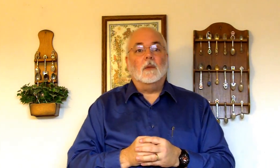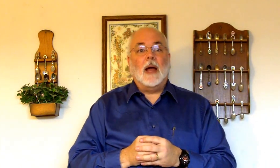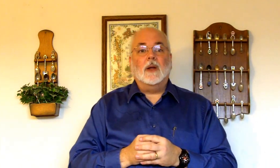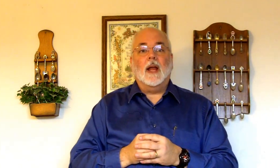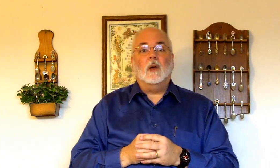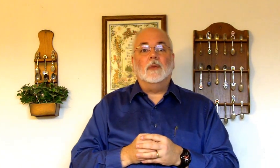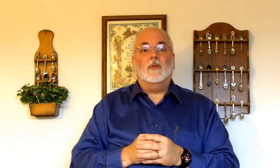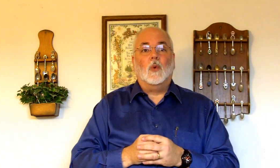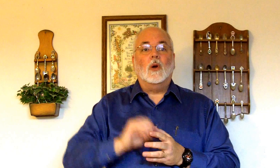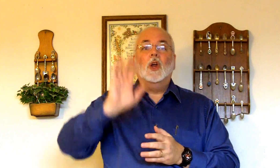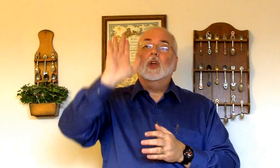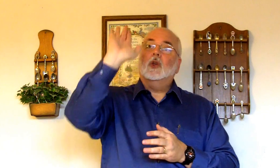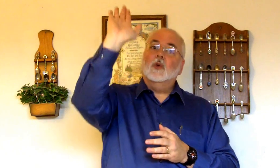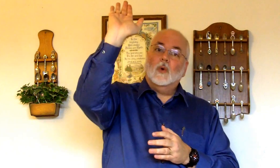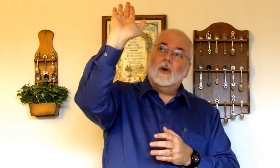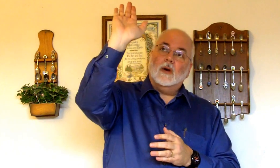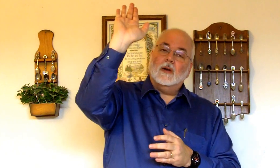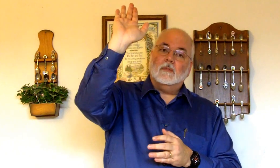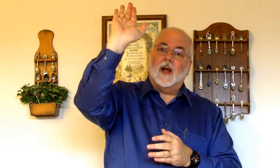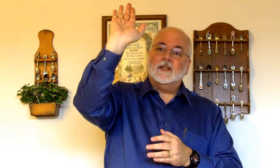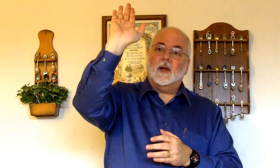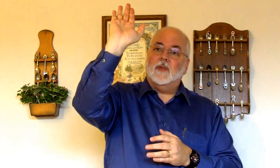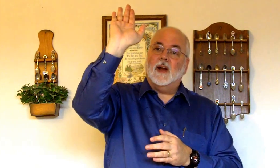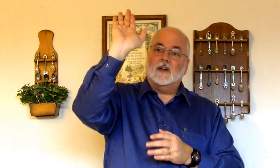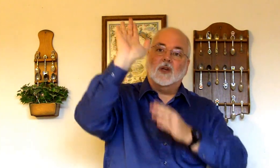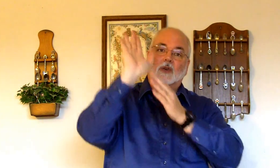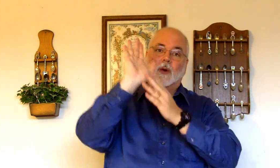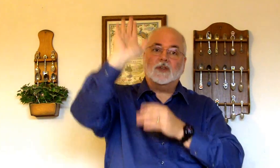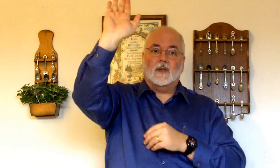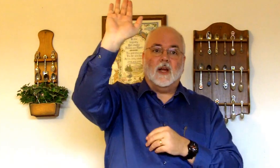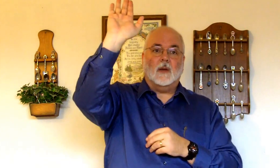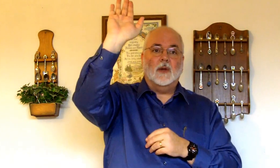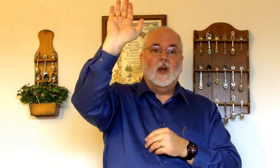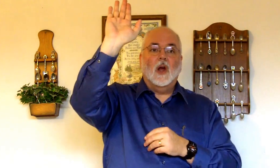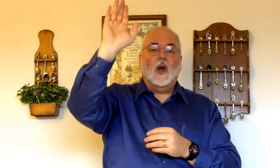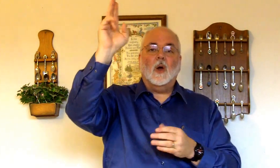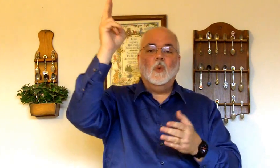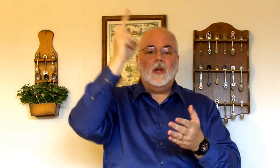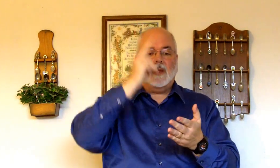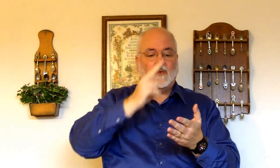Bowing down before your, God's up there, so directional up, holy